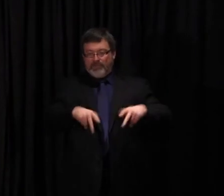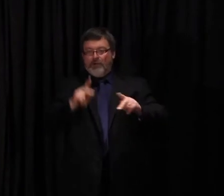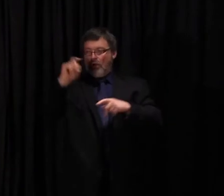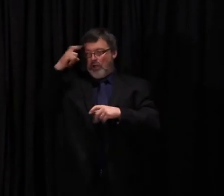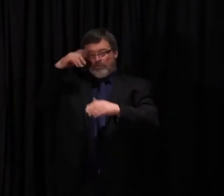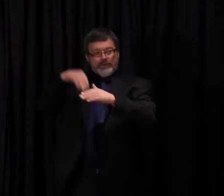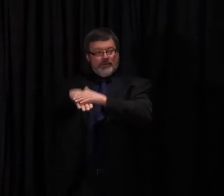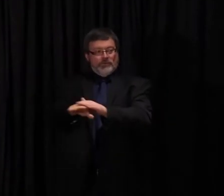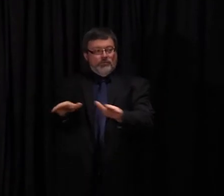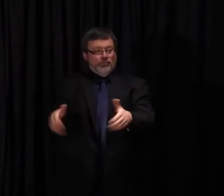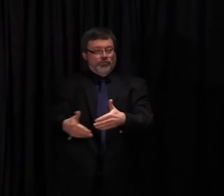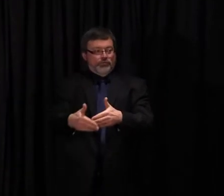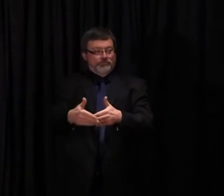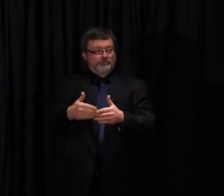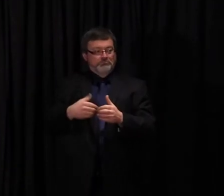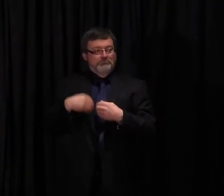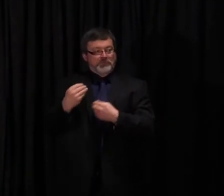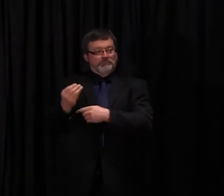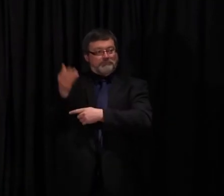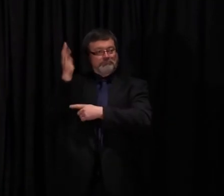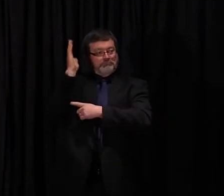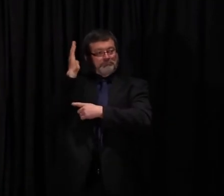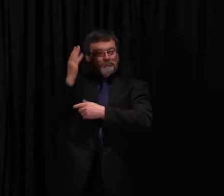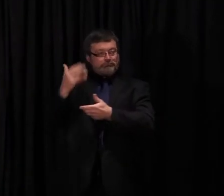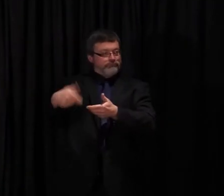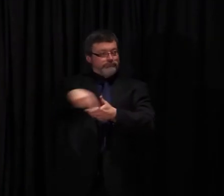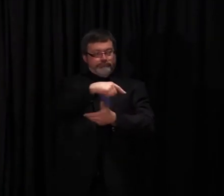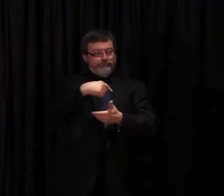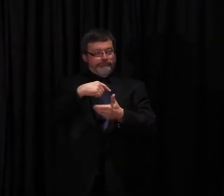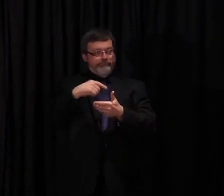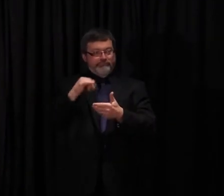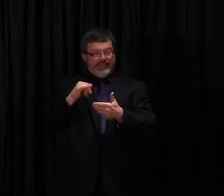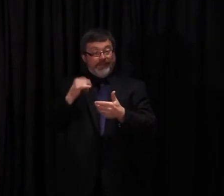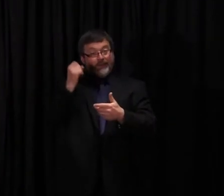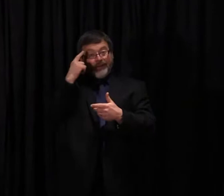to the assembly virtually?